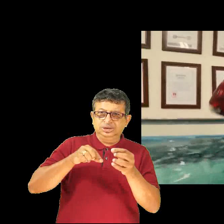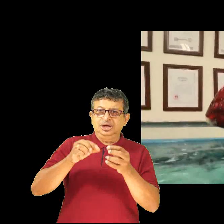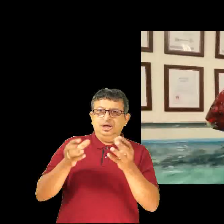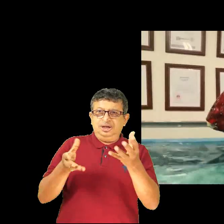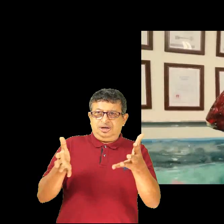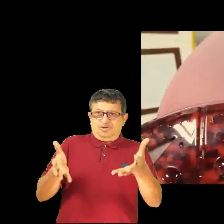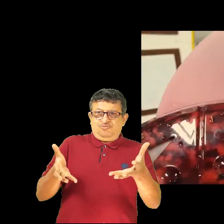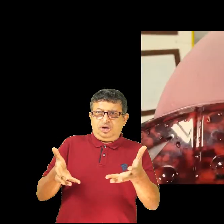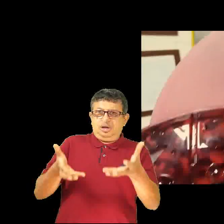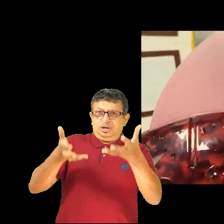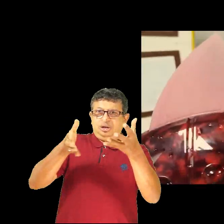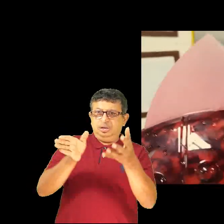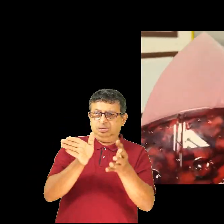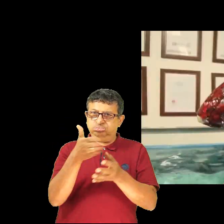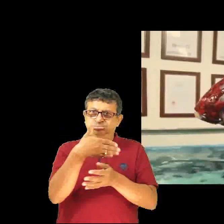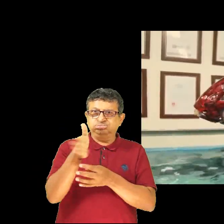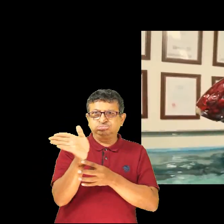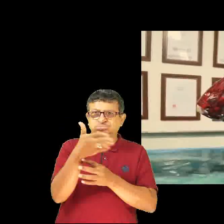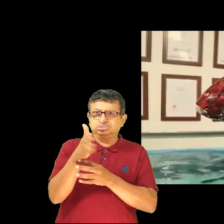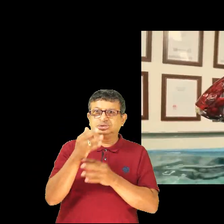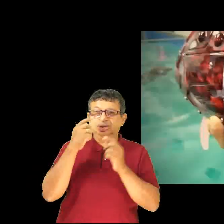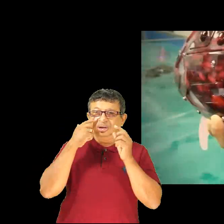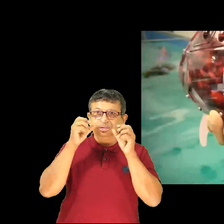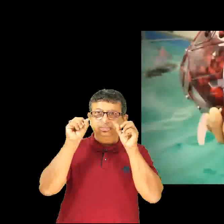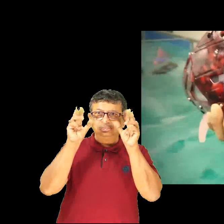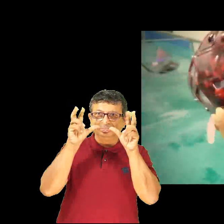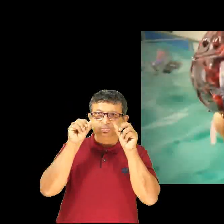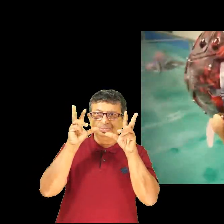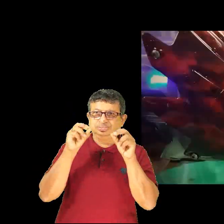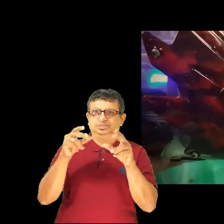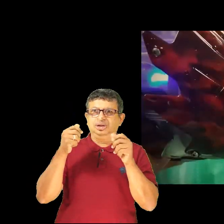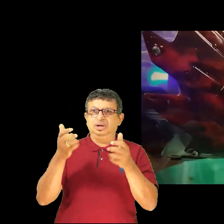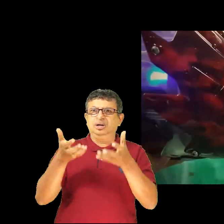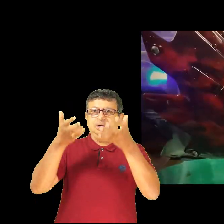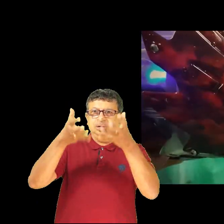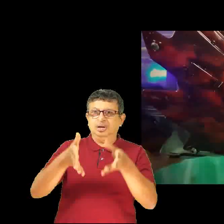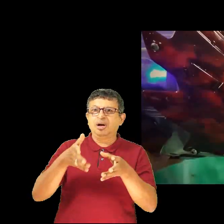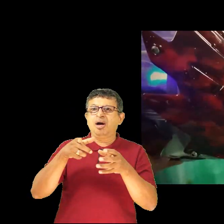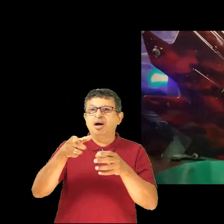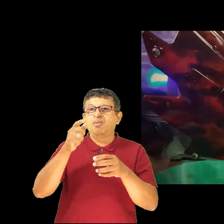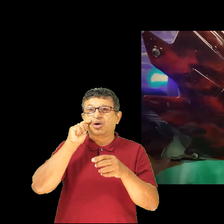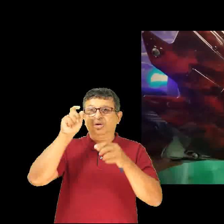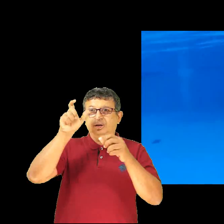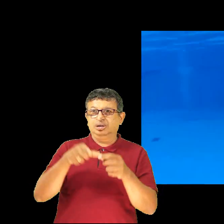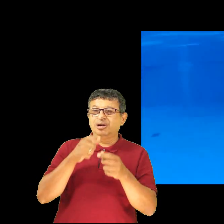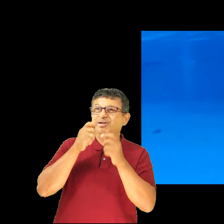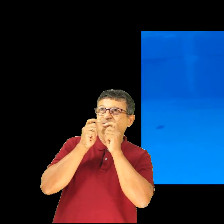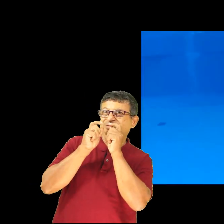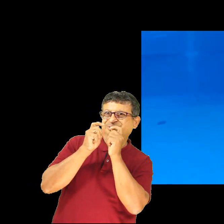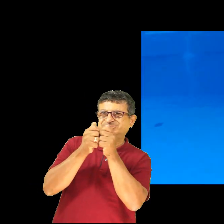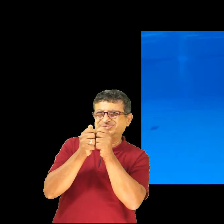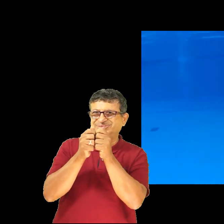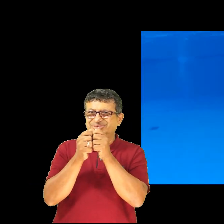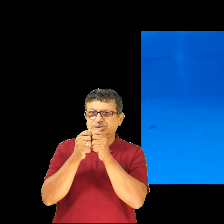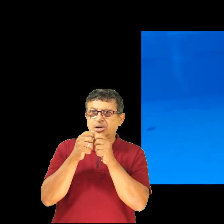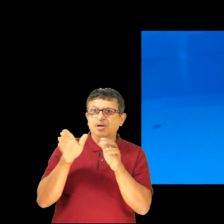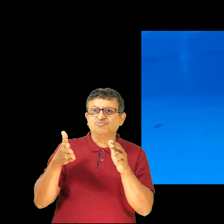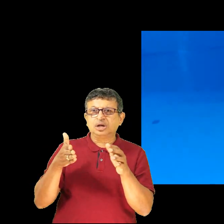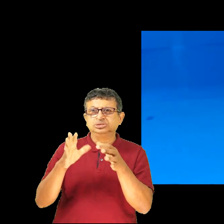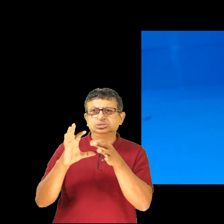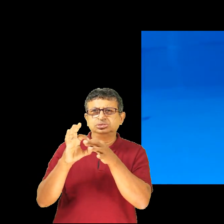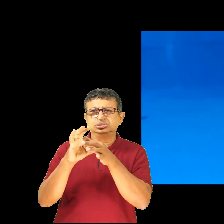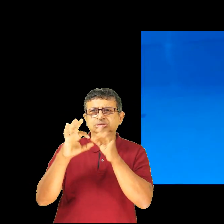technology behind Miro is so impressive that with 10 hours per charge, its battery lasts longer than in other robots. Although Miro is a big step in the